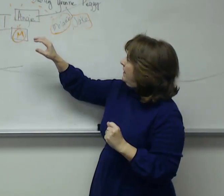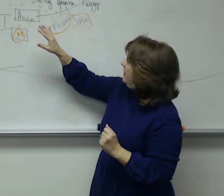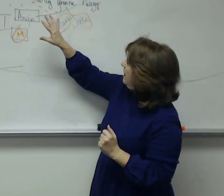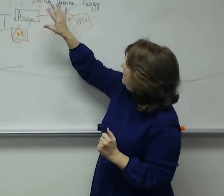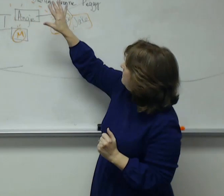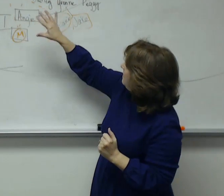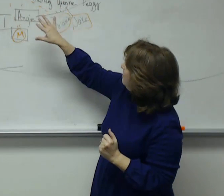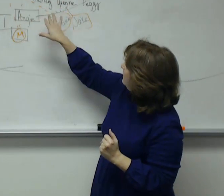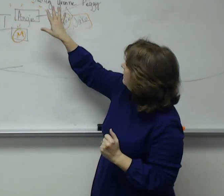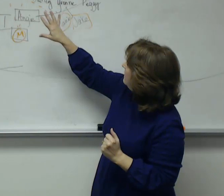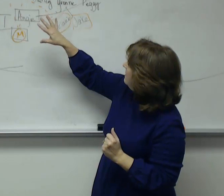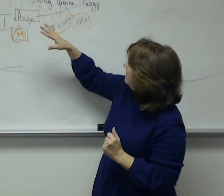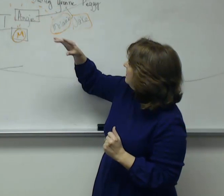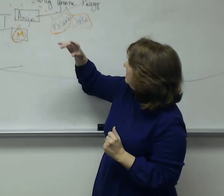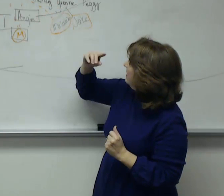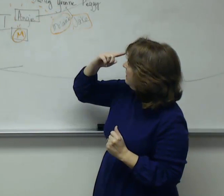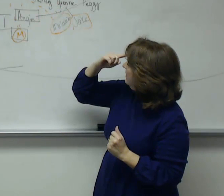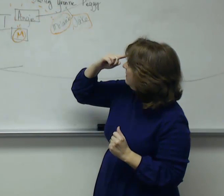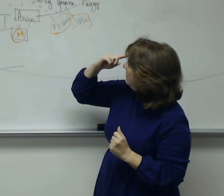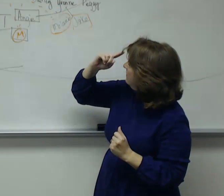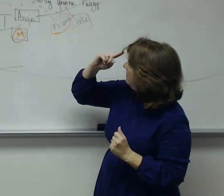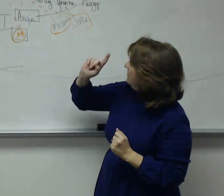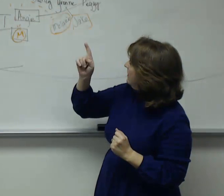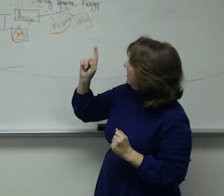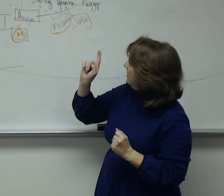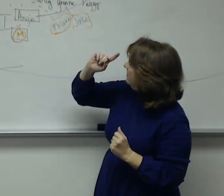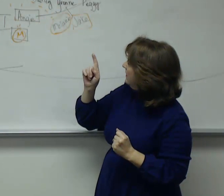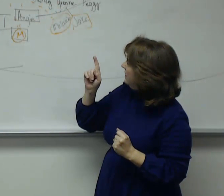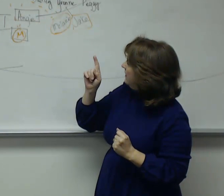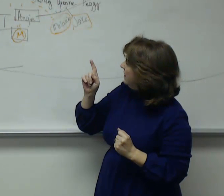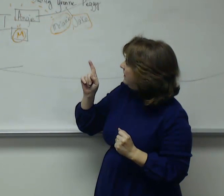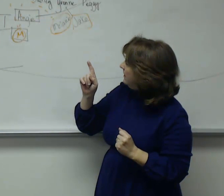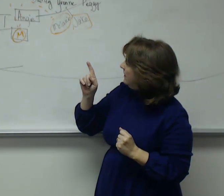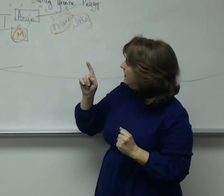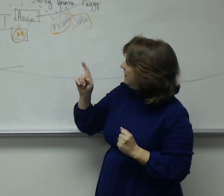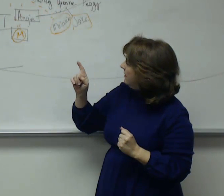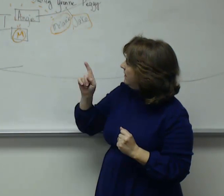I remember looking at this and saying, oh. You got grandson and granddaughters too.